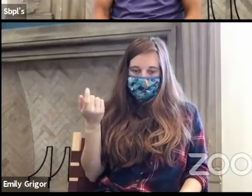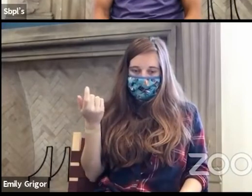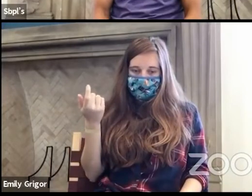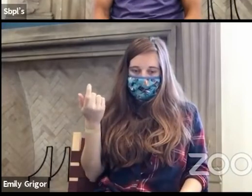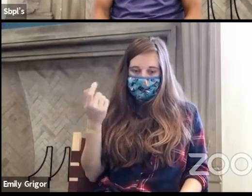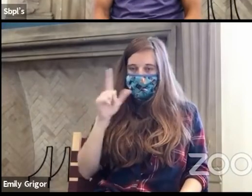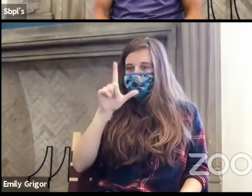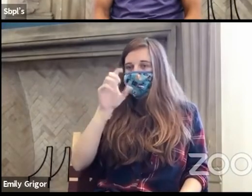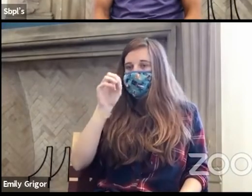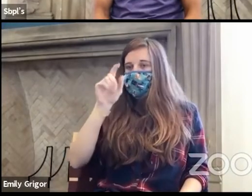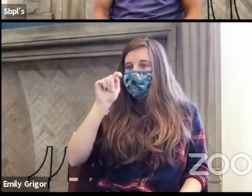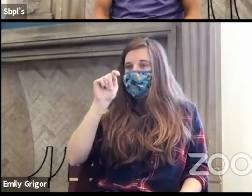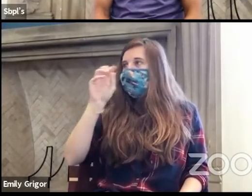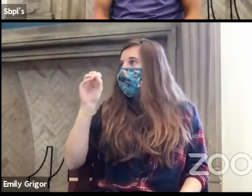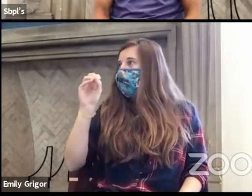if someone wants to buy a lotto ticket,